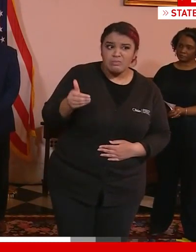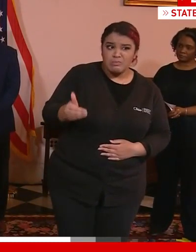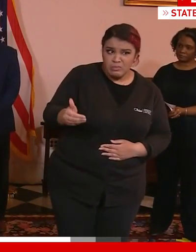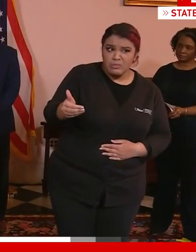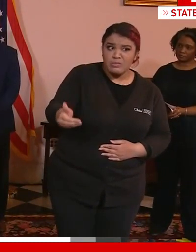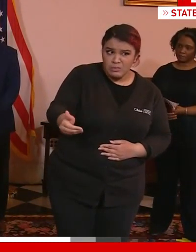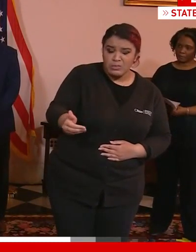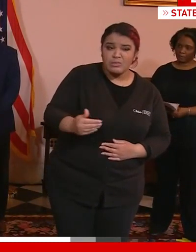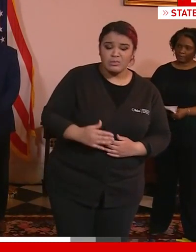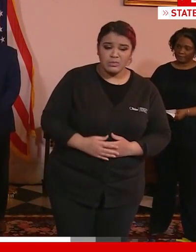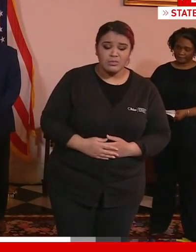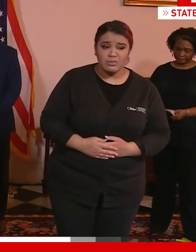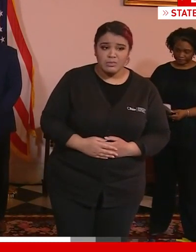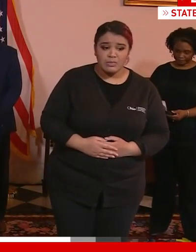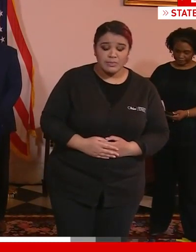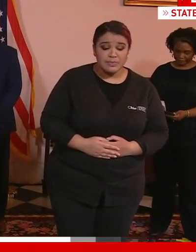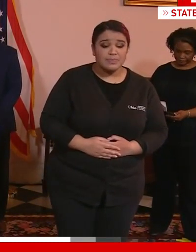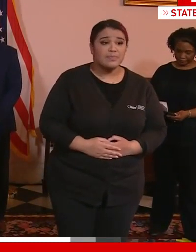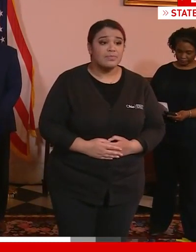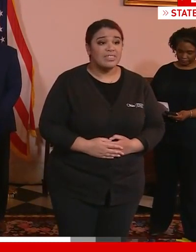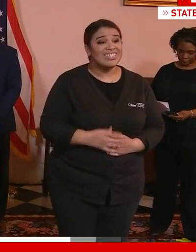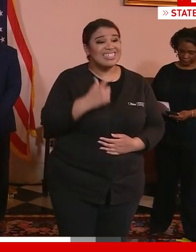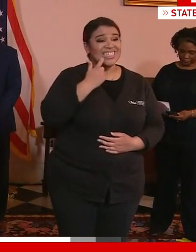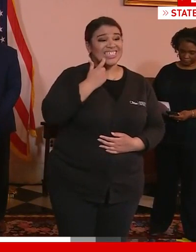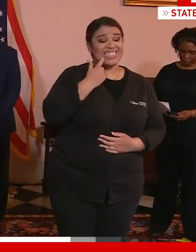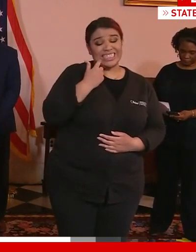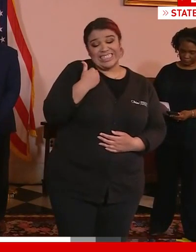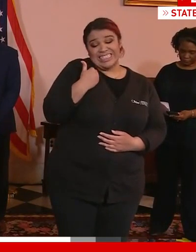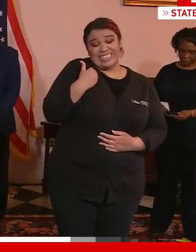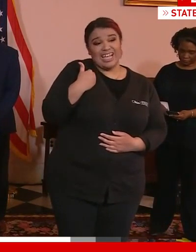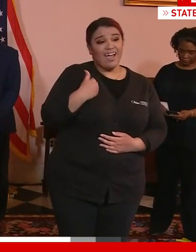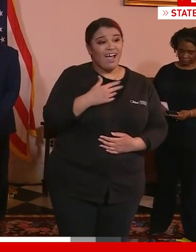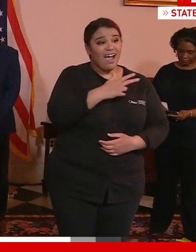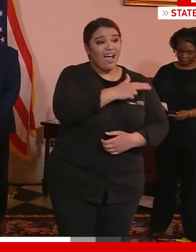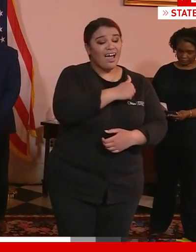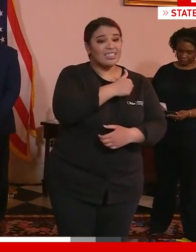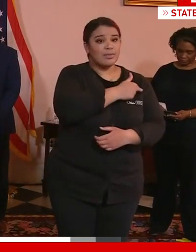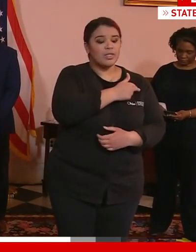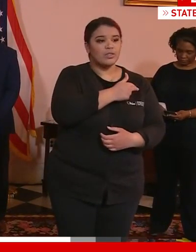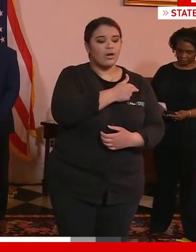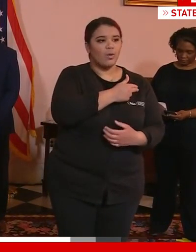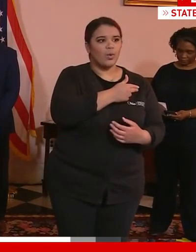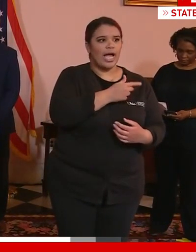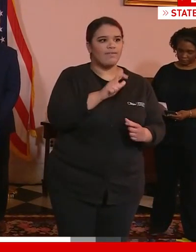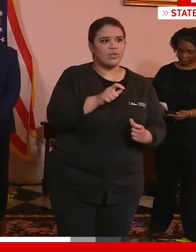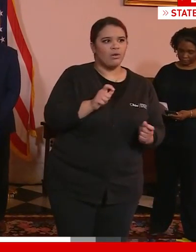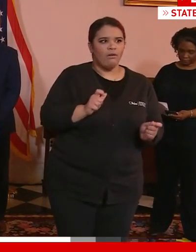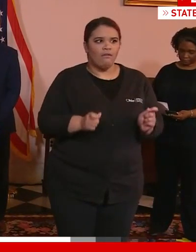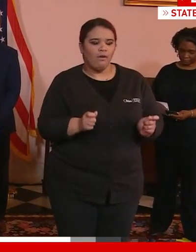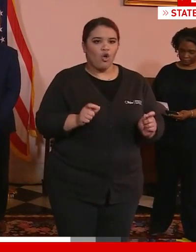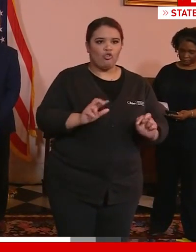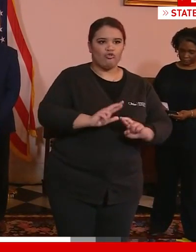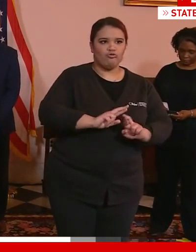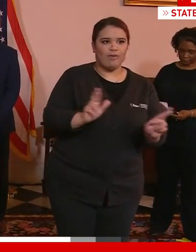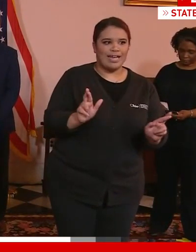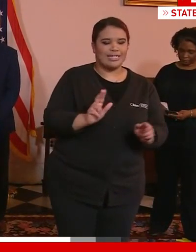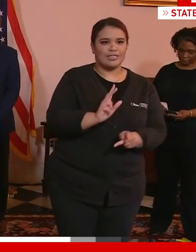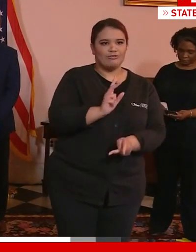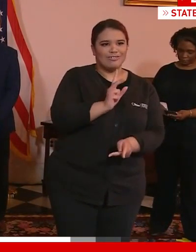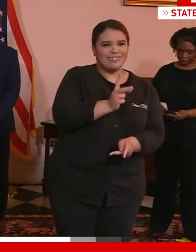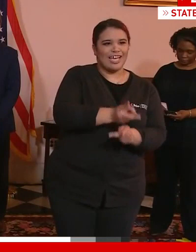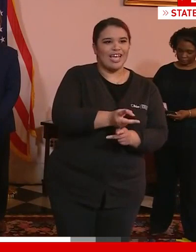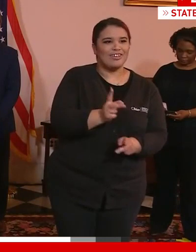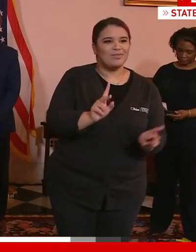hospitals in Ohio were dealing with tornadoes. It was just a couple years ago that Lancaster was dealing with the